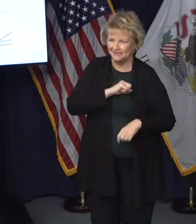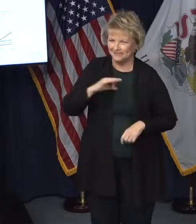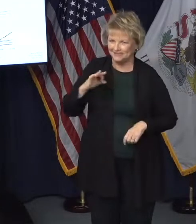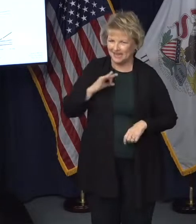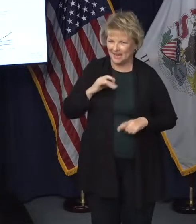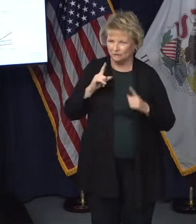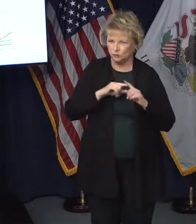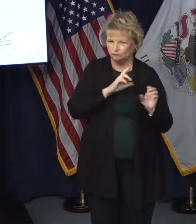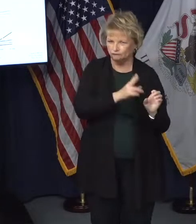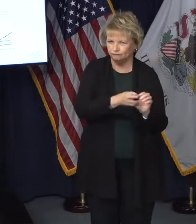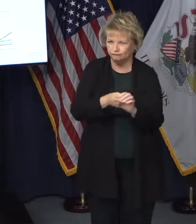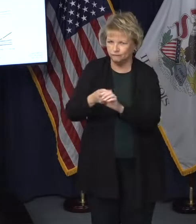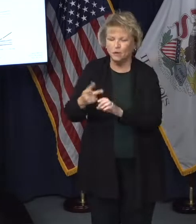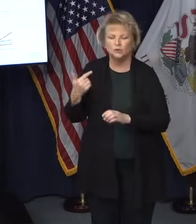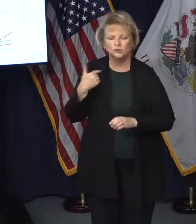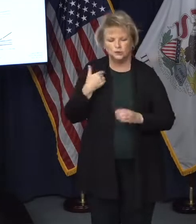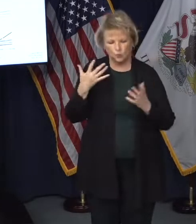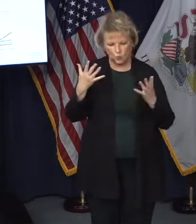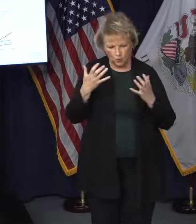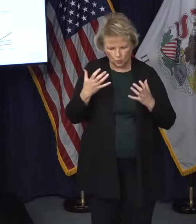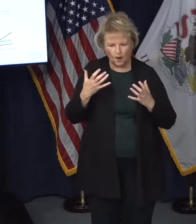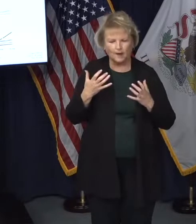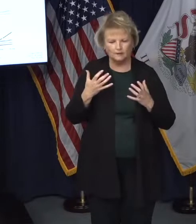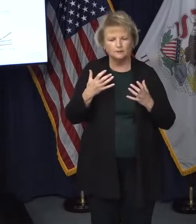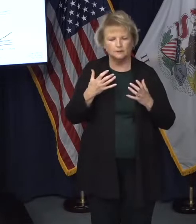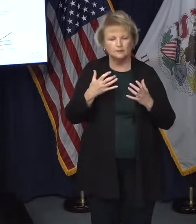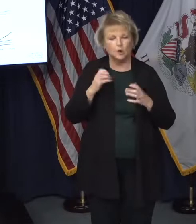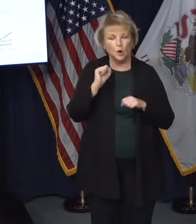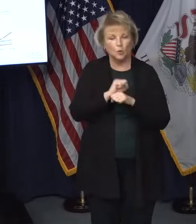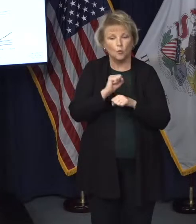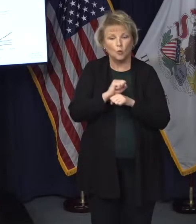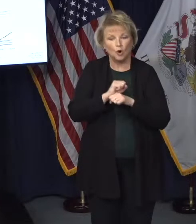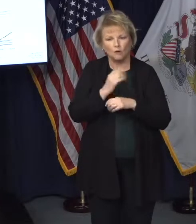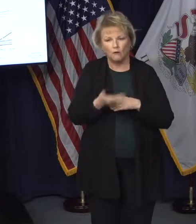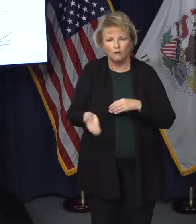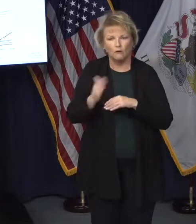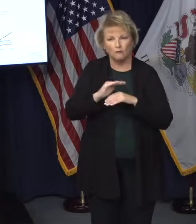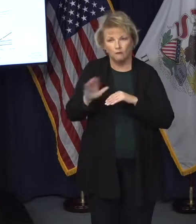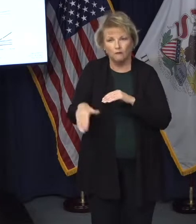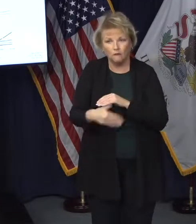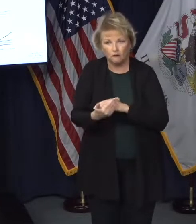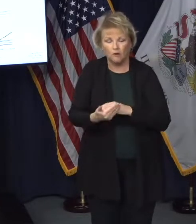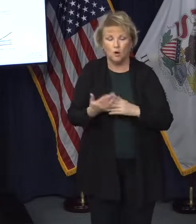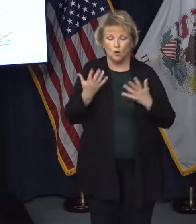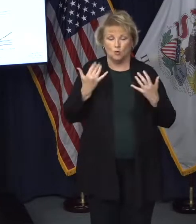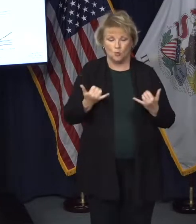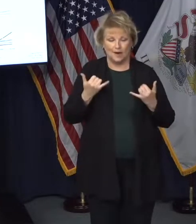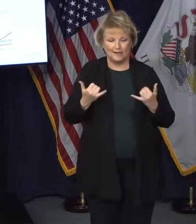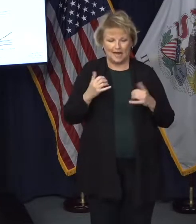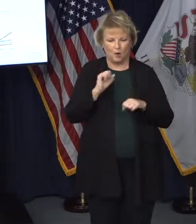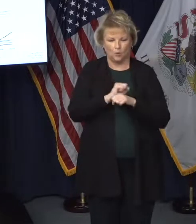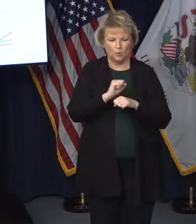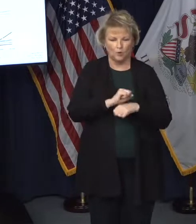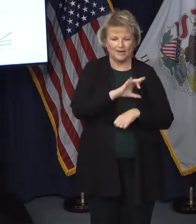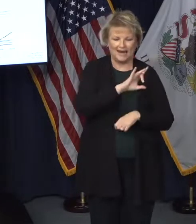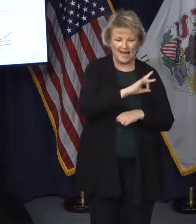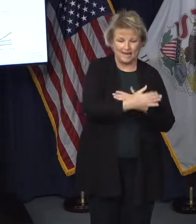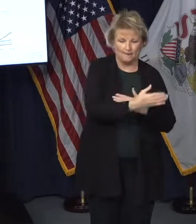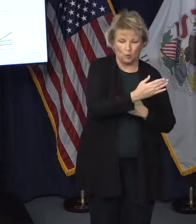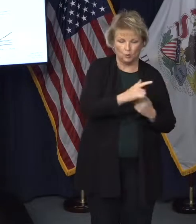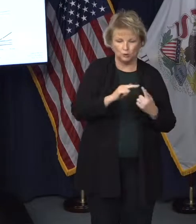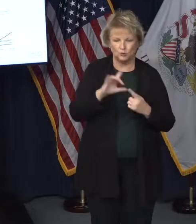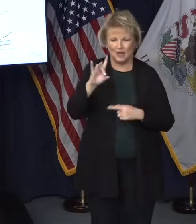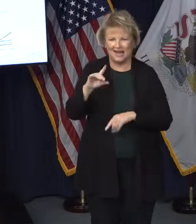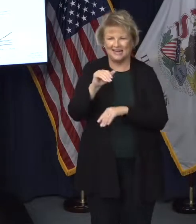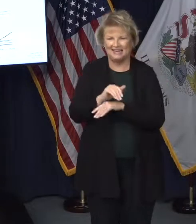that we can have the shift run longer, that we can have even longer days. We're already 8 to 8 on